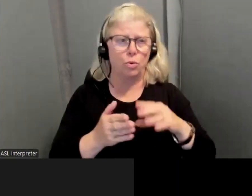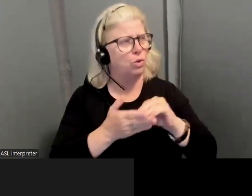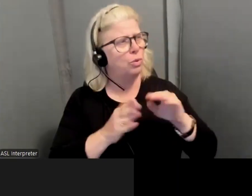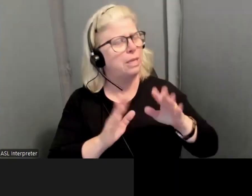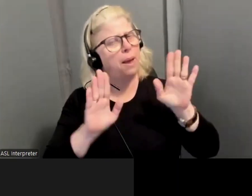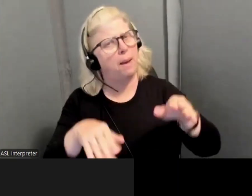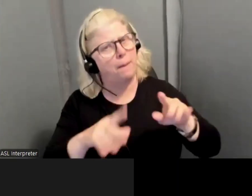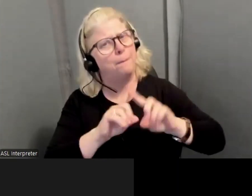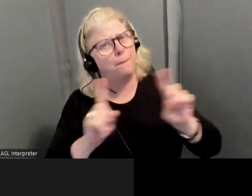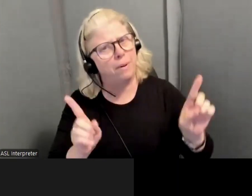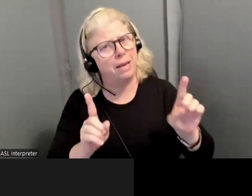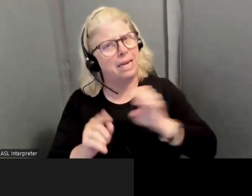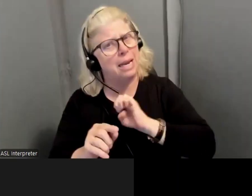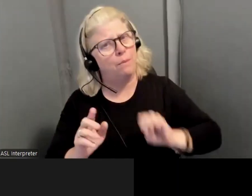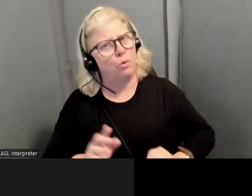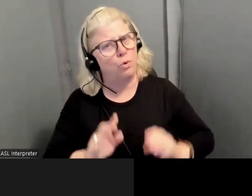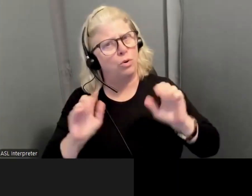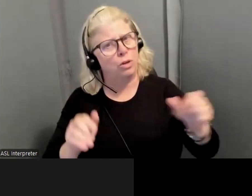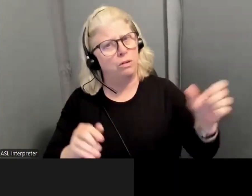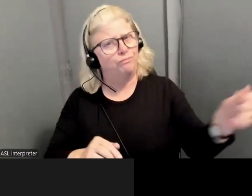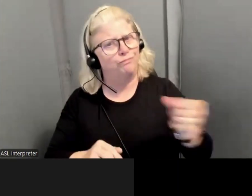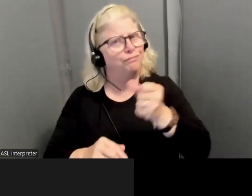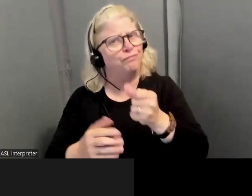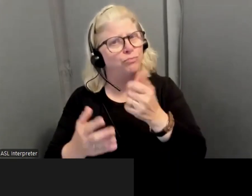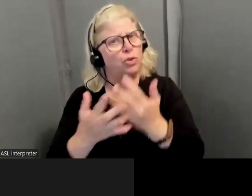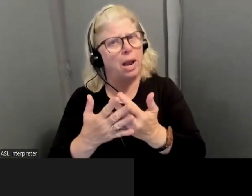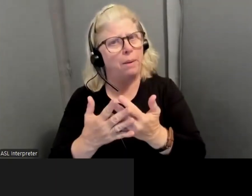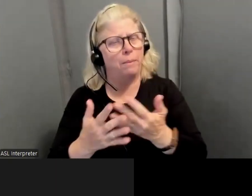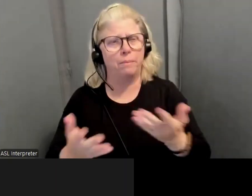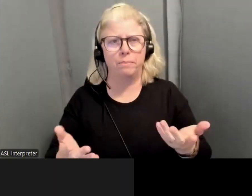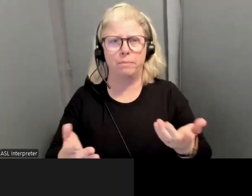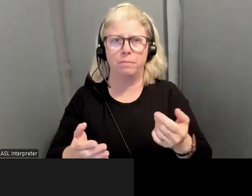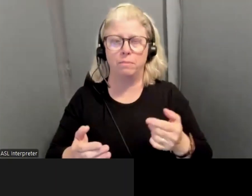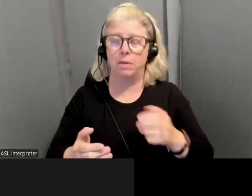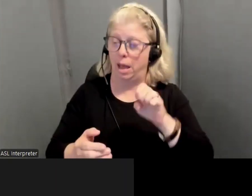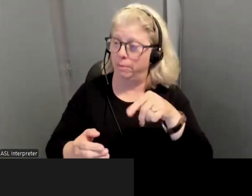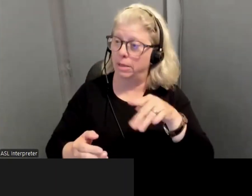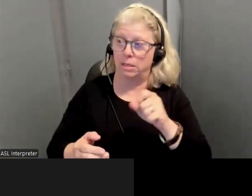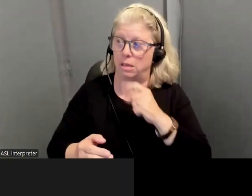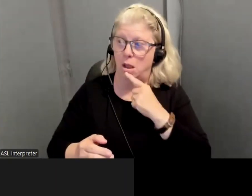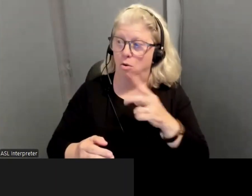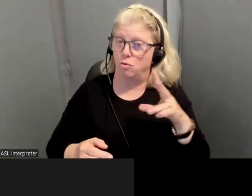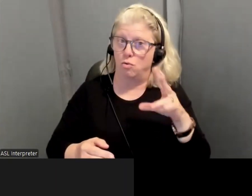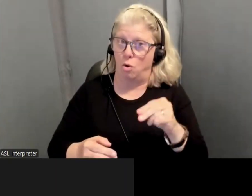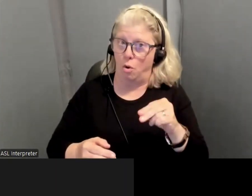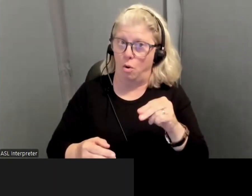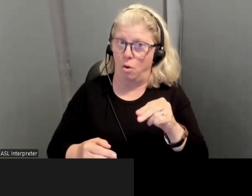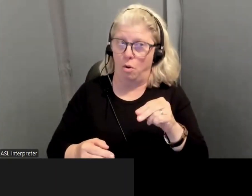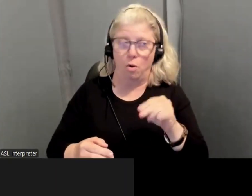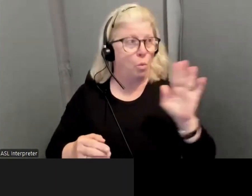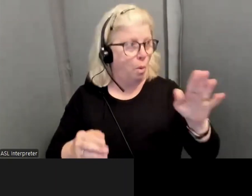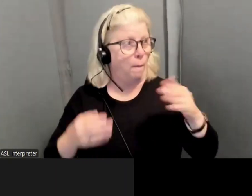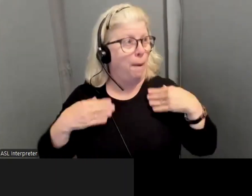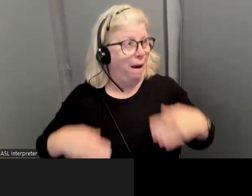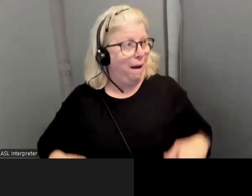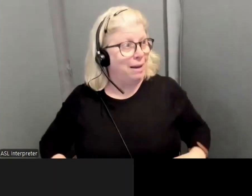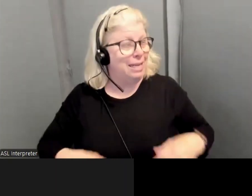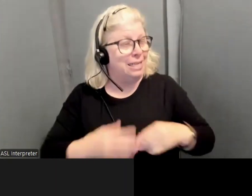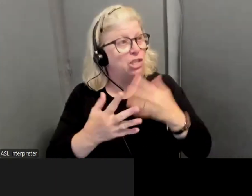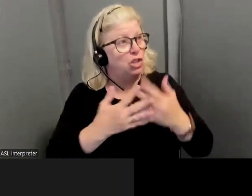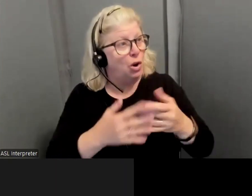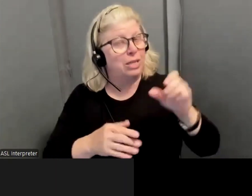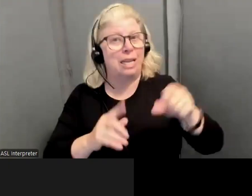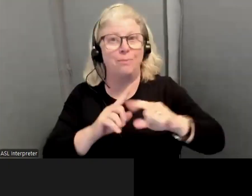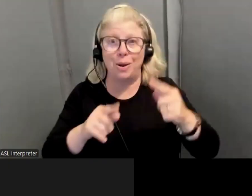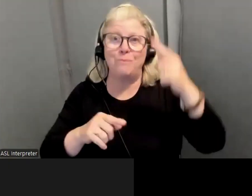but, the emperor could put me in jail. And Epictetus says, no, it can put your body in jail, but your